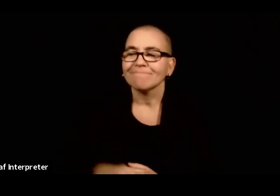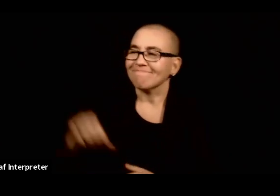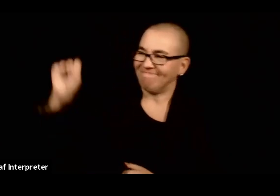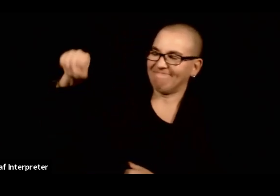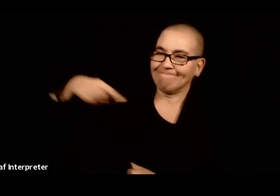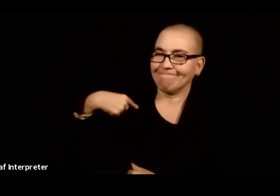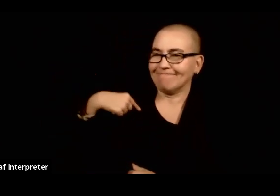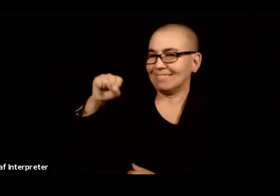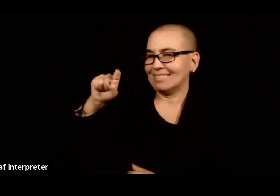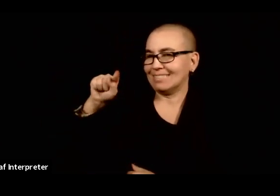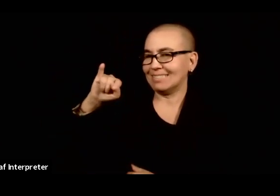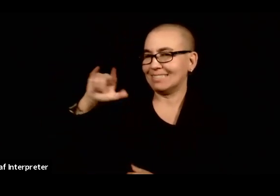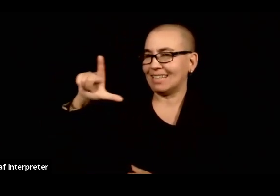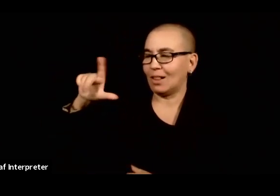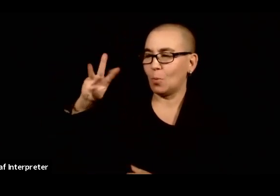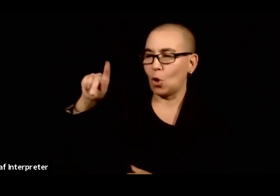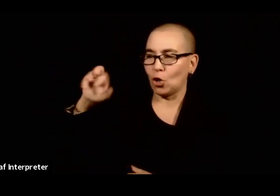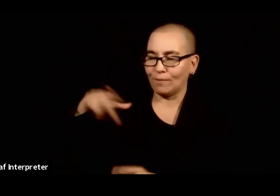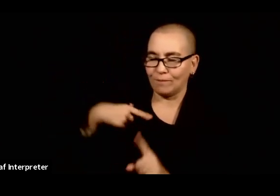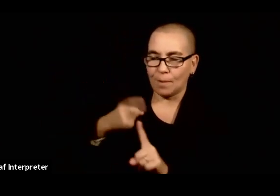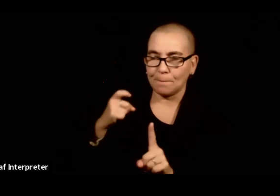and I live in Stillwater.